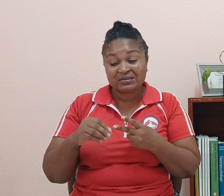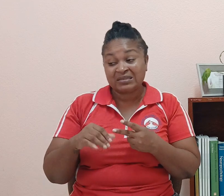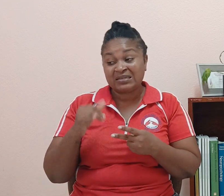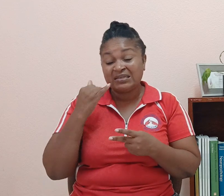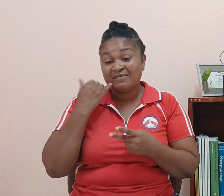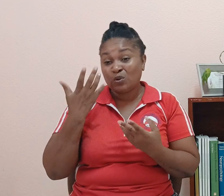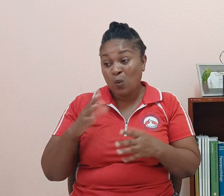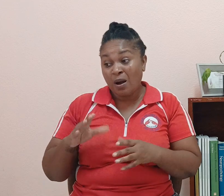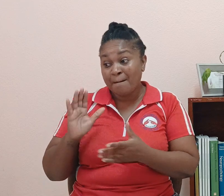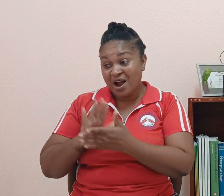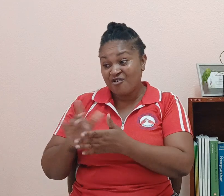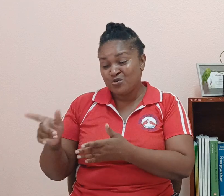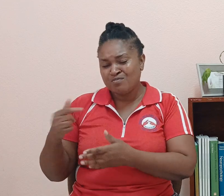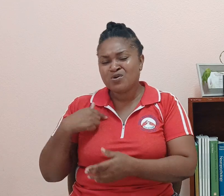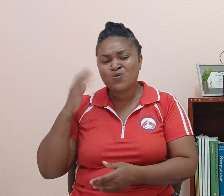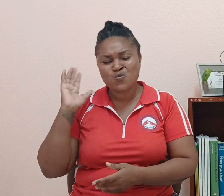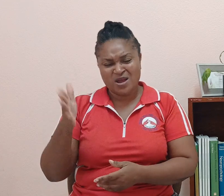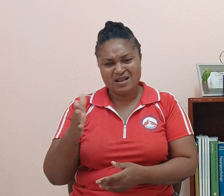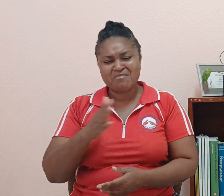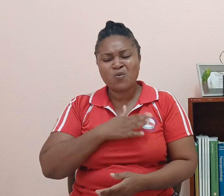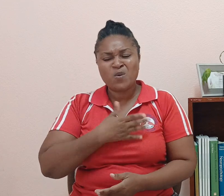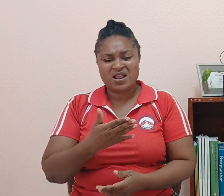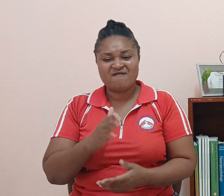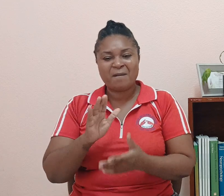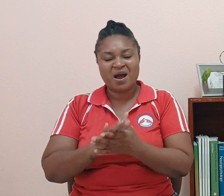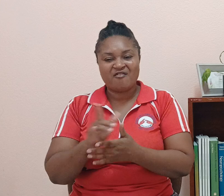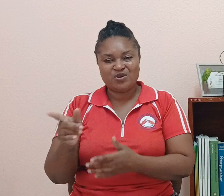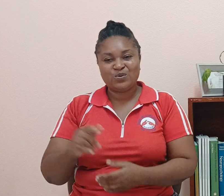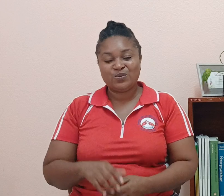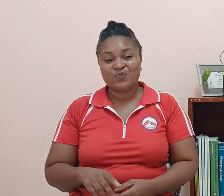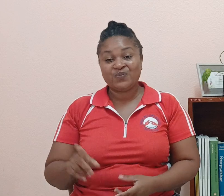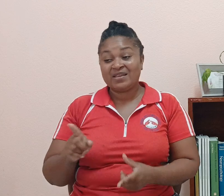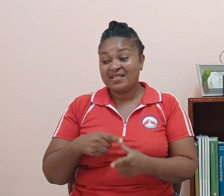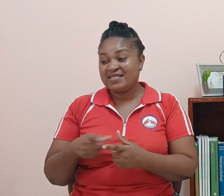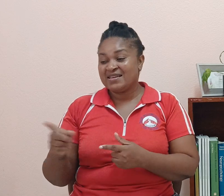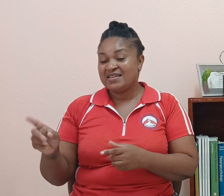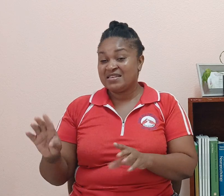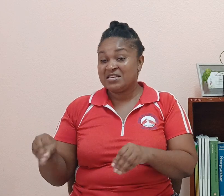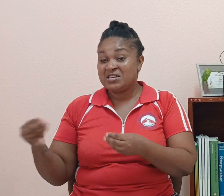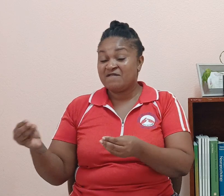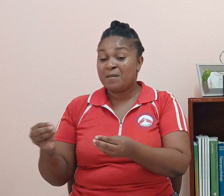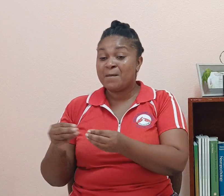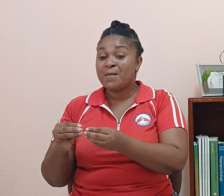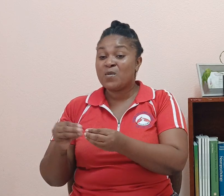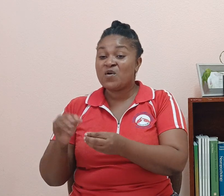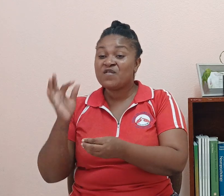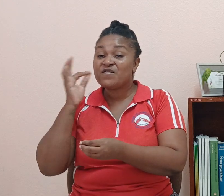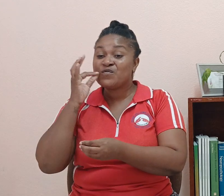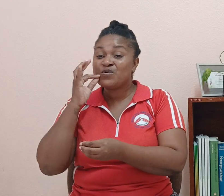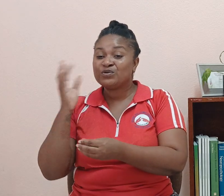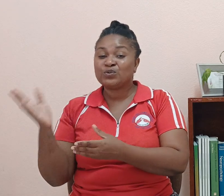Then he gave her barley to take to Naomi, and she returned home.